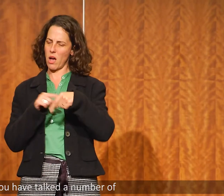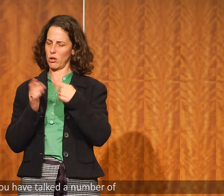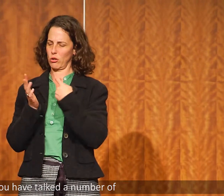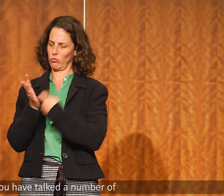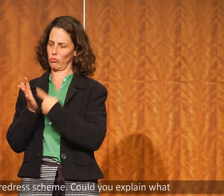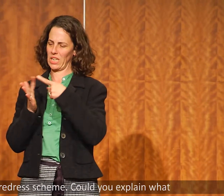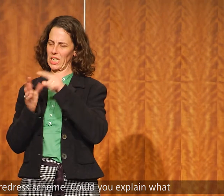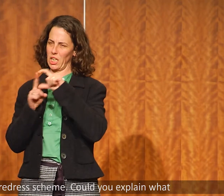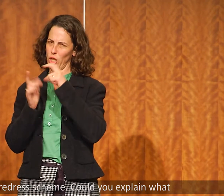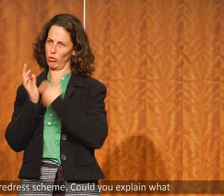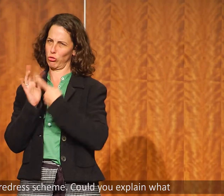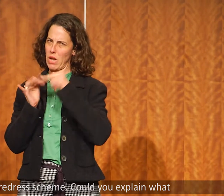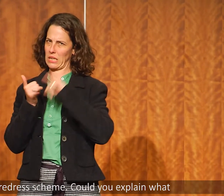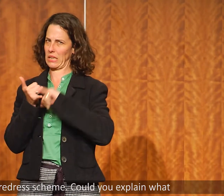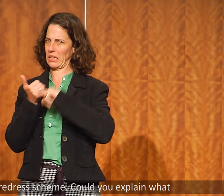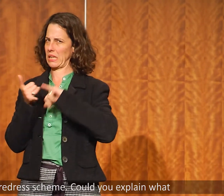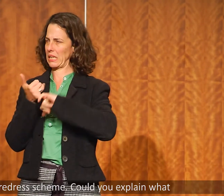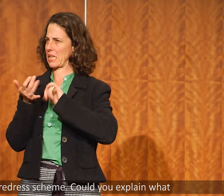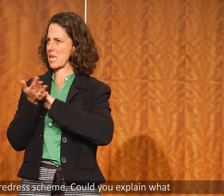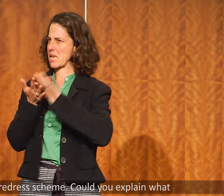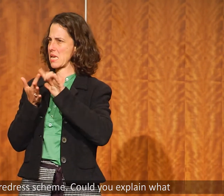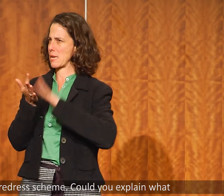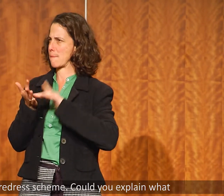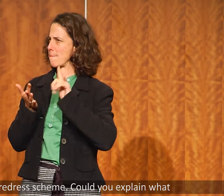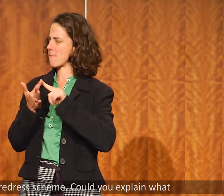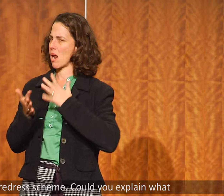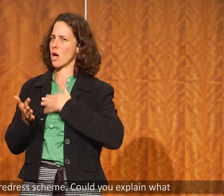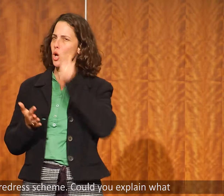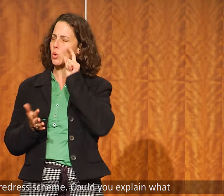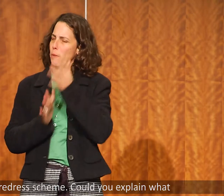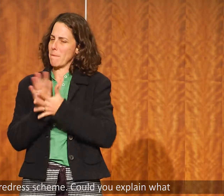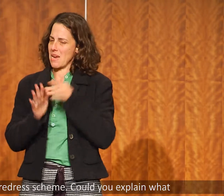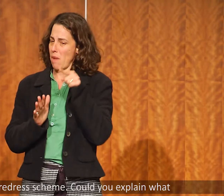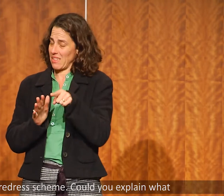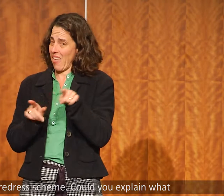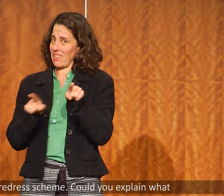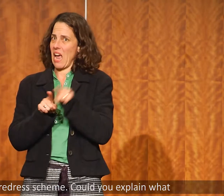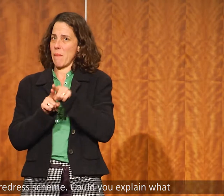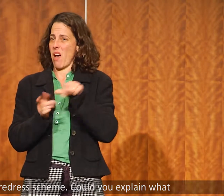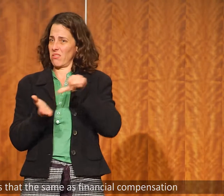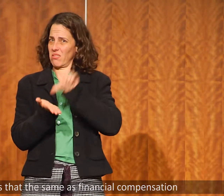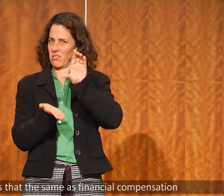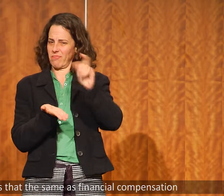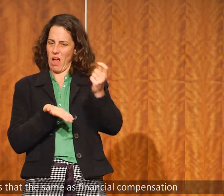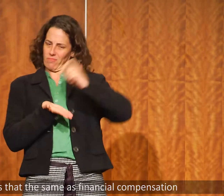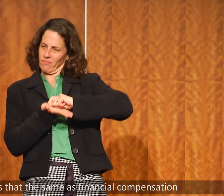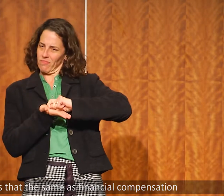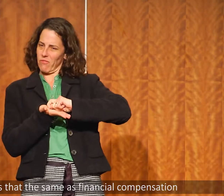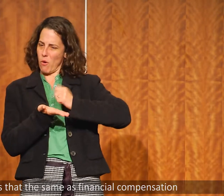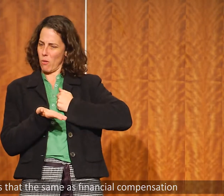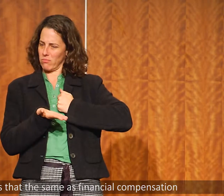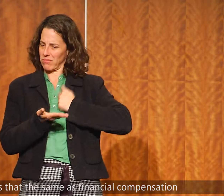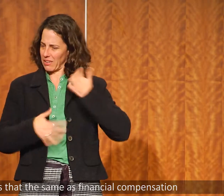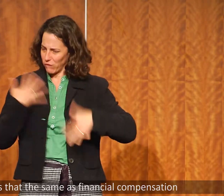You've talked a number of times about a redress scheme. Could you explain what exactly that is? Is that